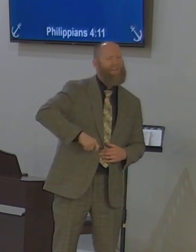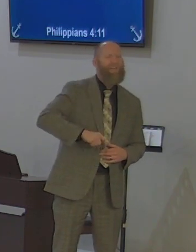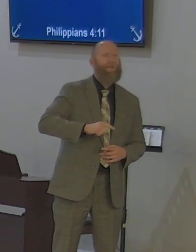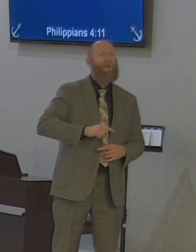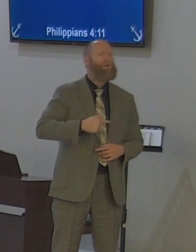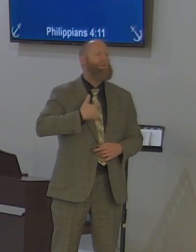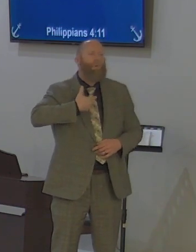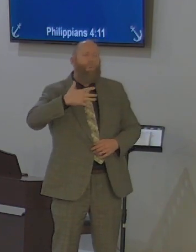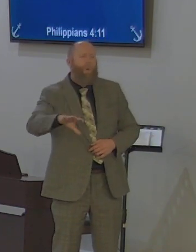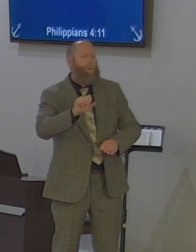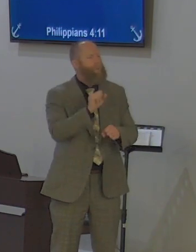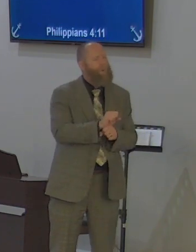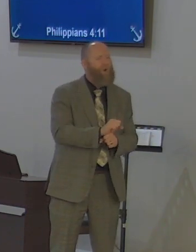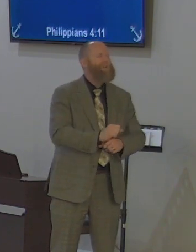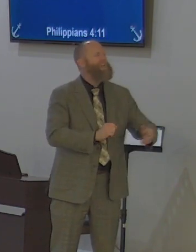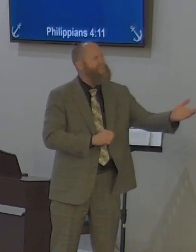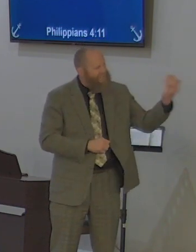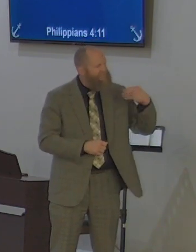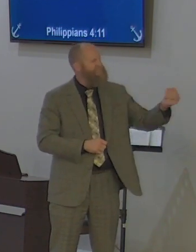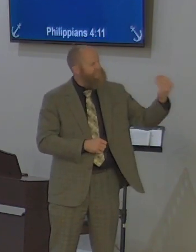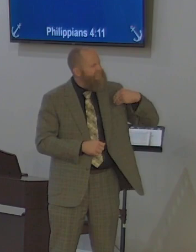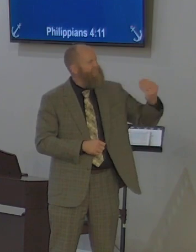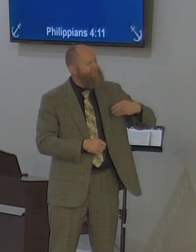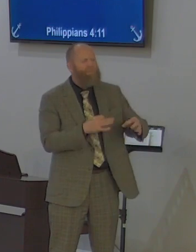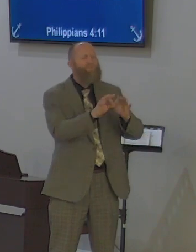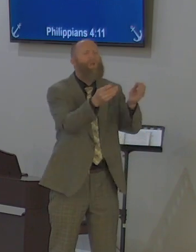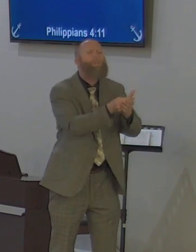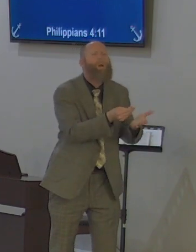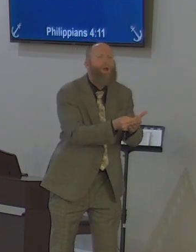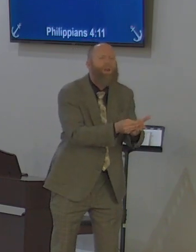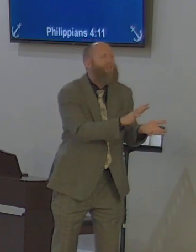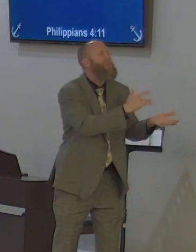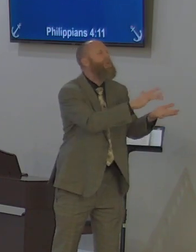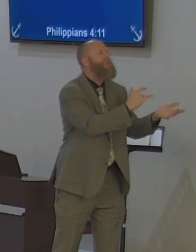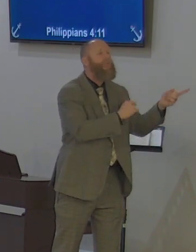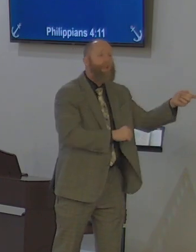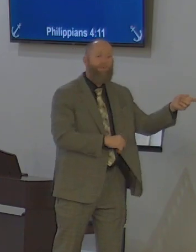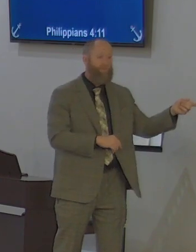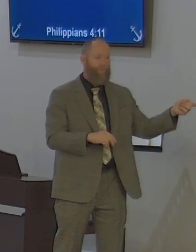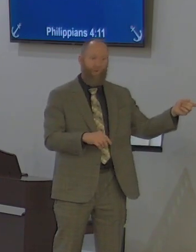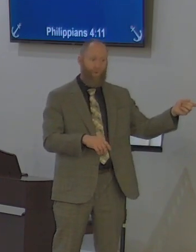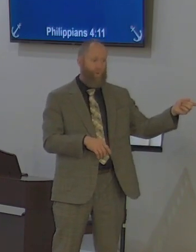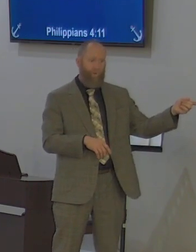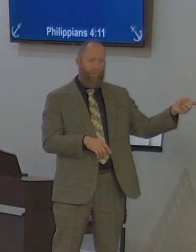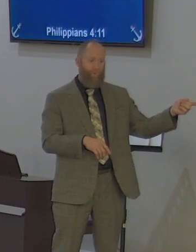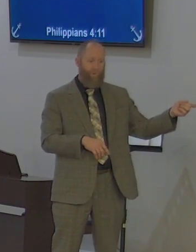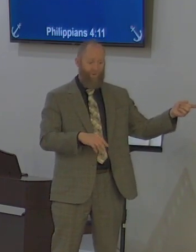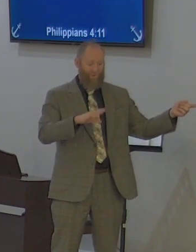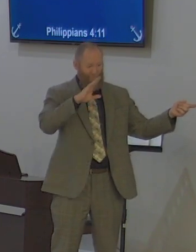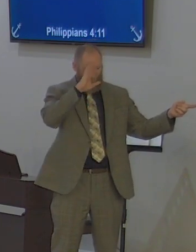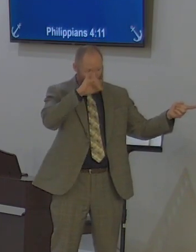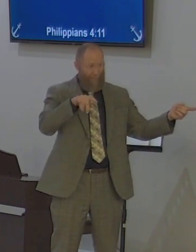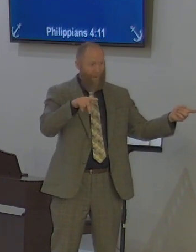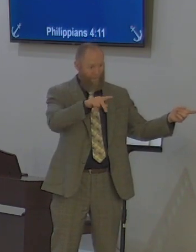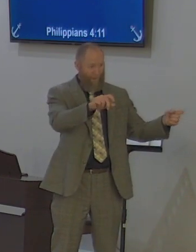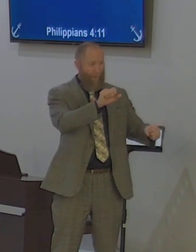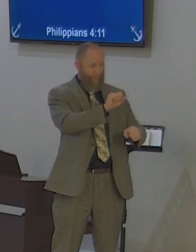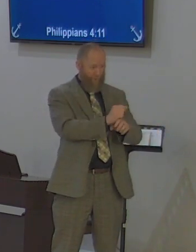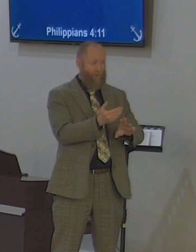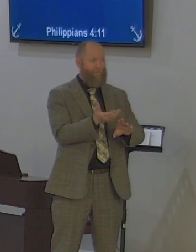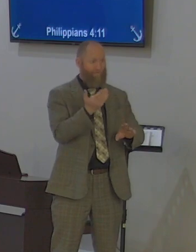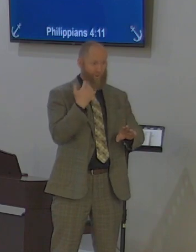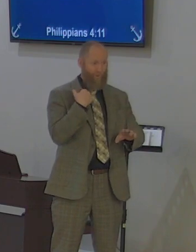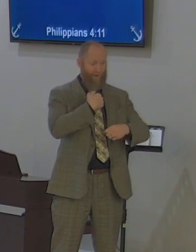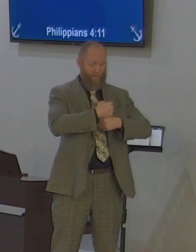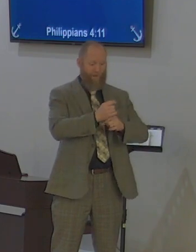work. No. Whenever Paul didn't have enough, we know this, that he went out and made tents, the Bible says. He was a tent maker. That was his trade. He would work with his hands